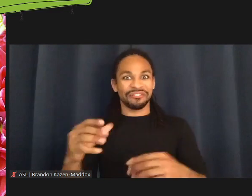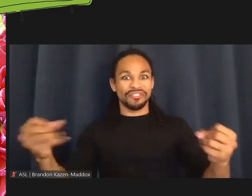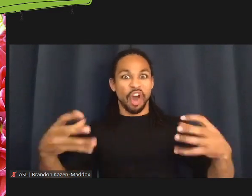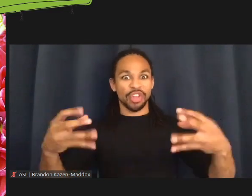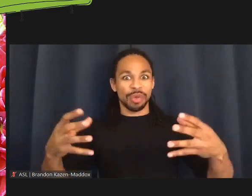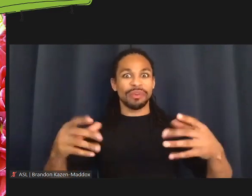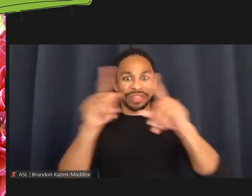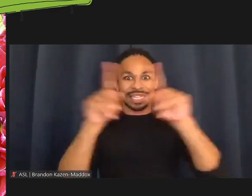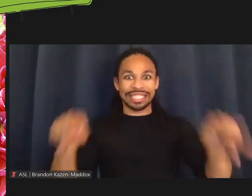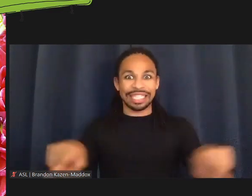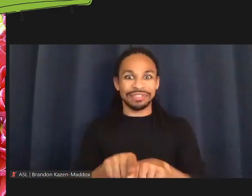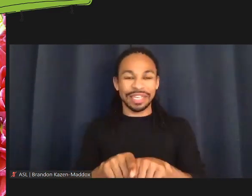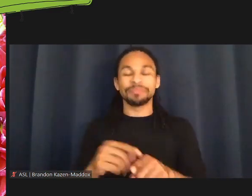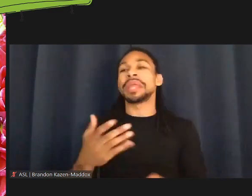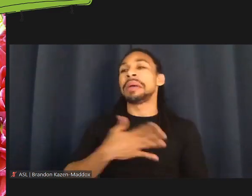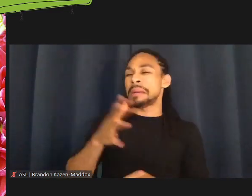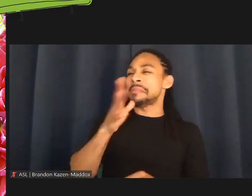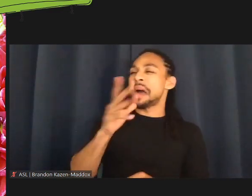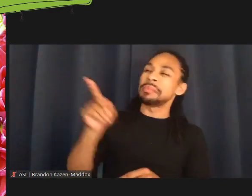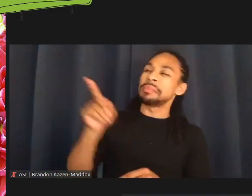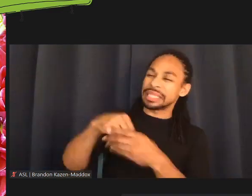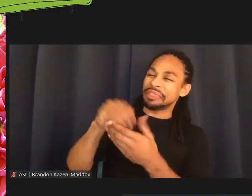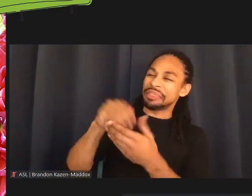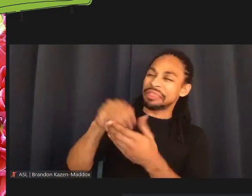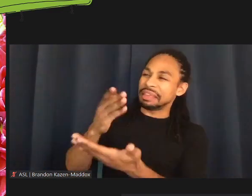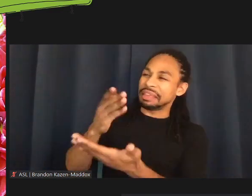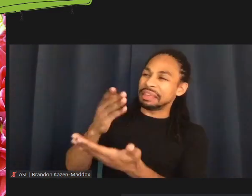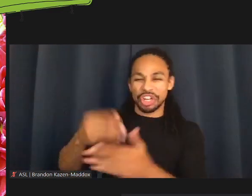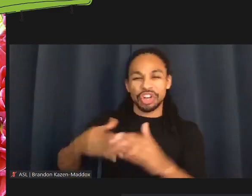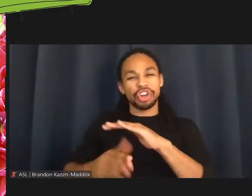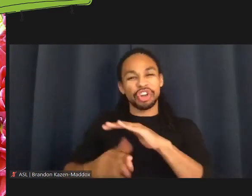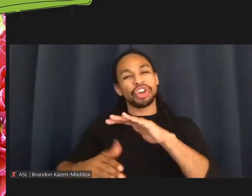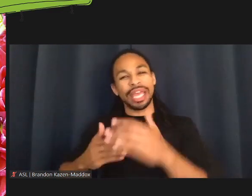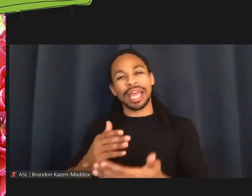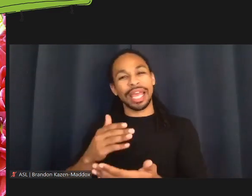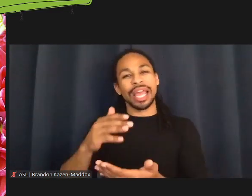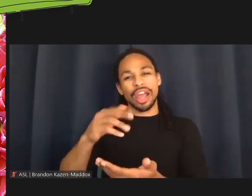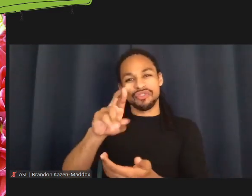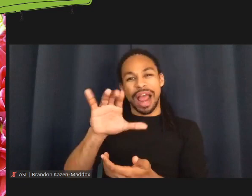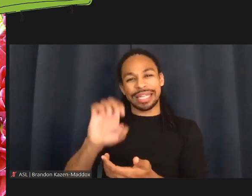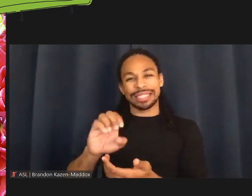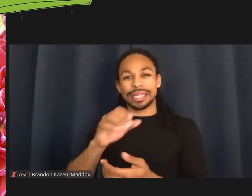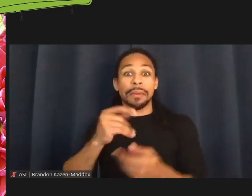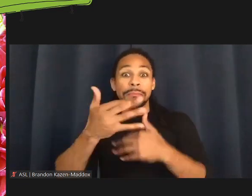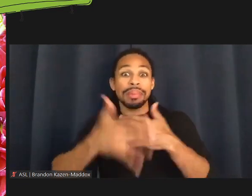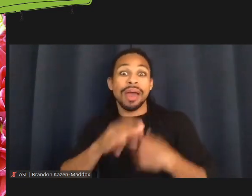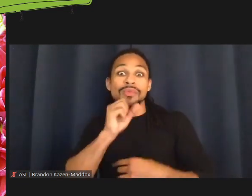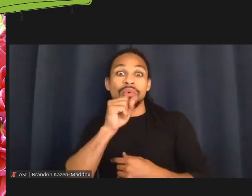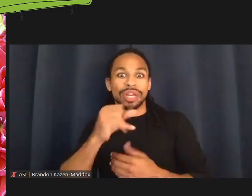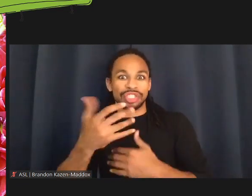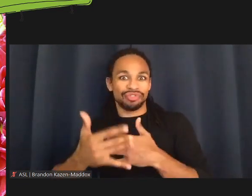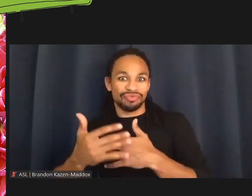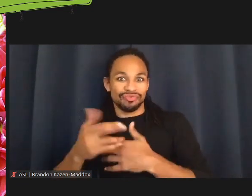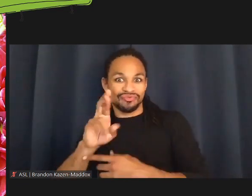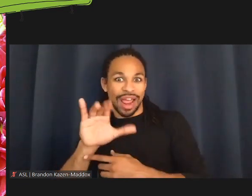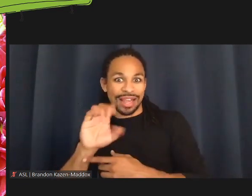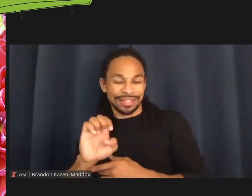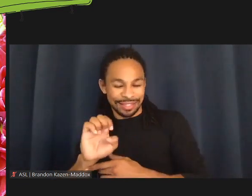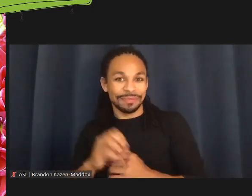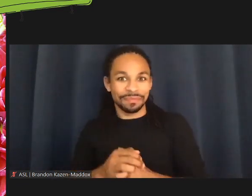rice I loved so much. She didn't understand English, but the body translates much of what is